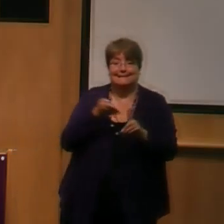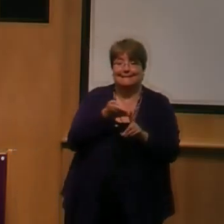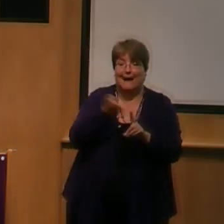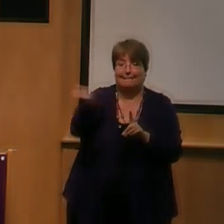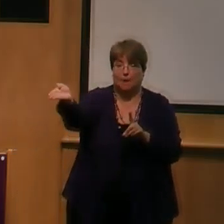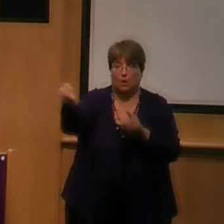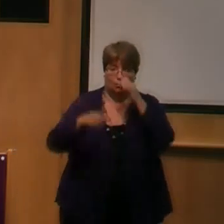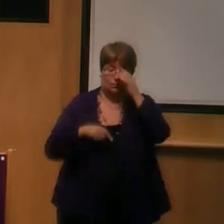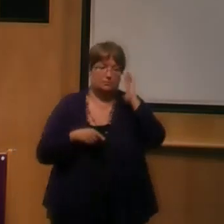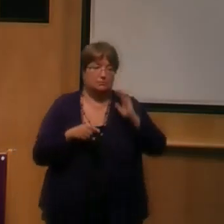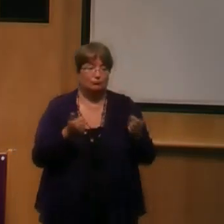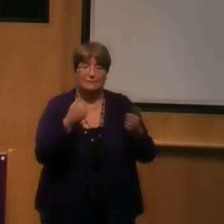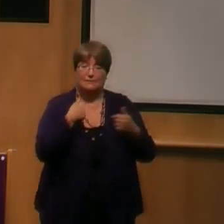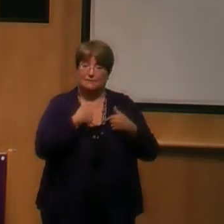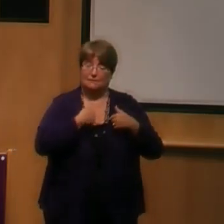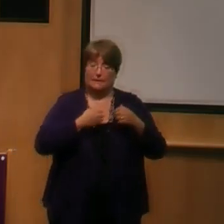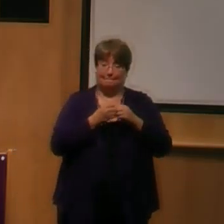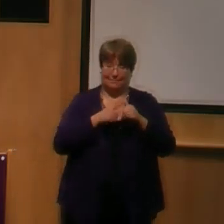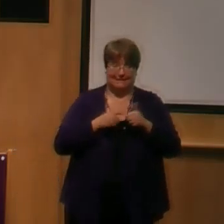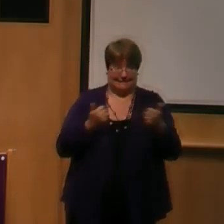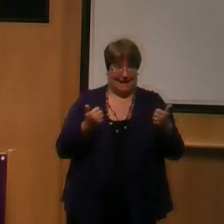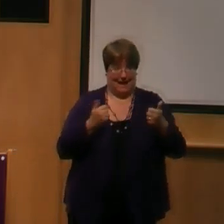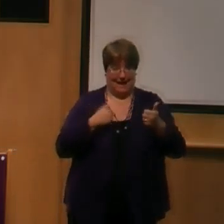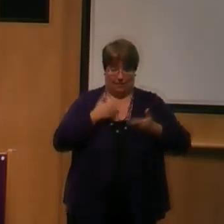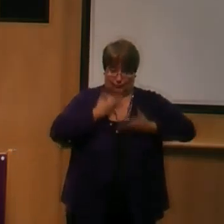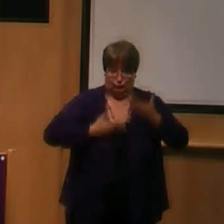The new. You can do the third island sign, which do.